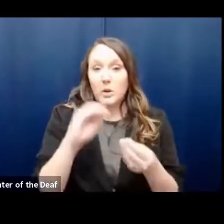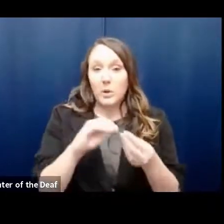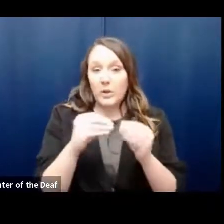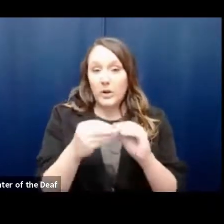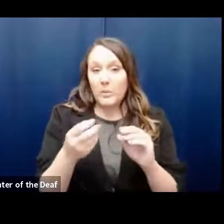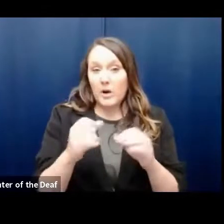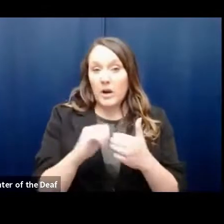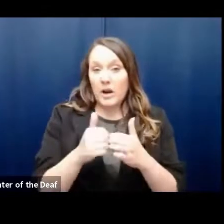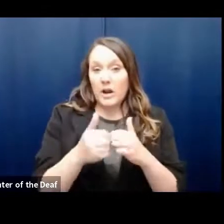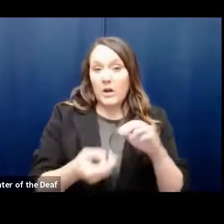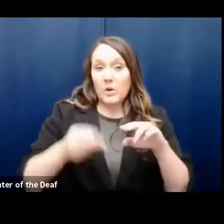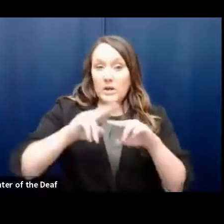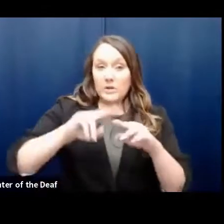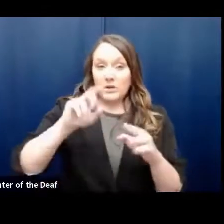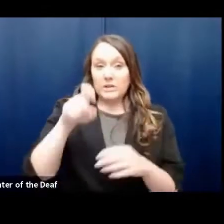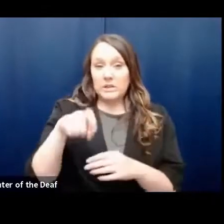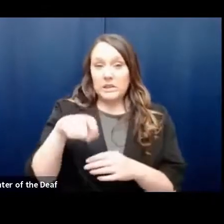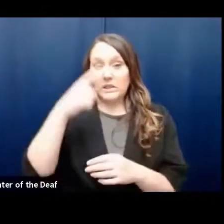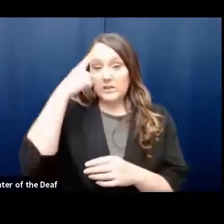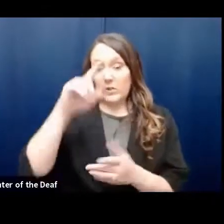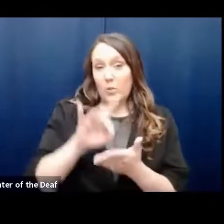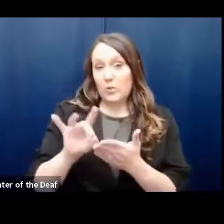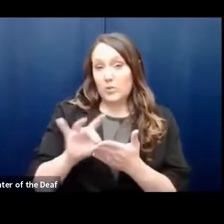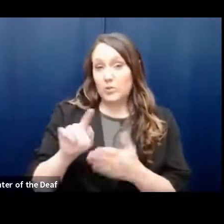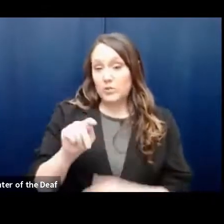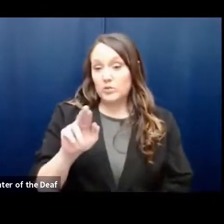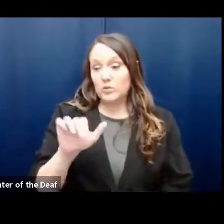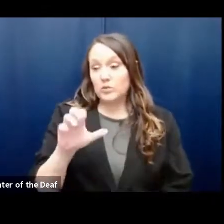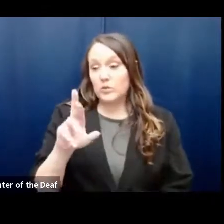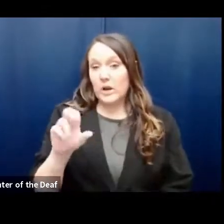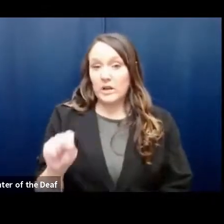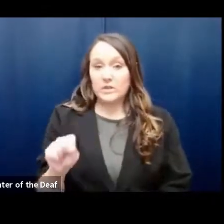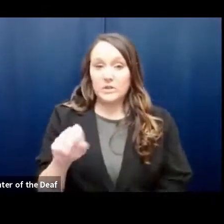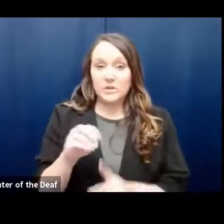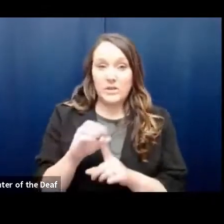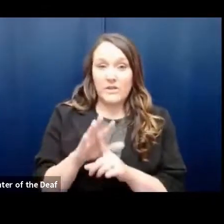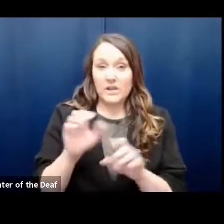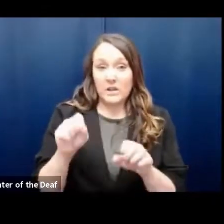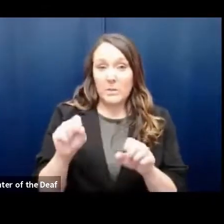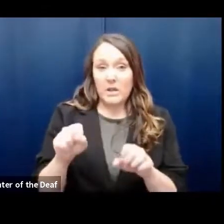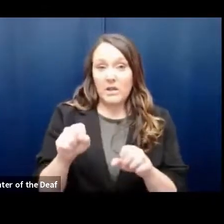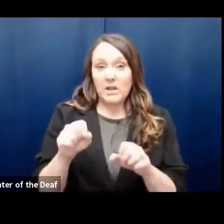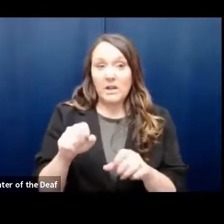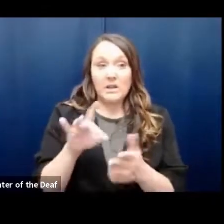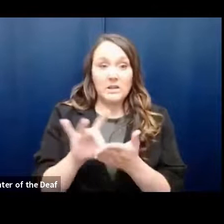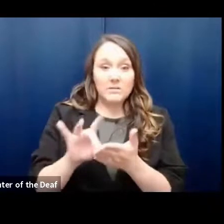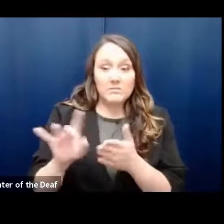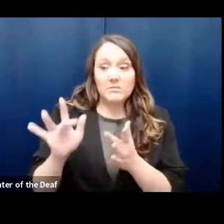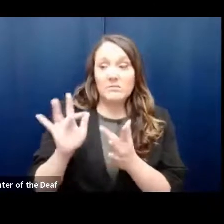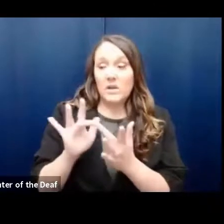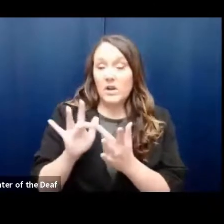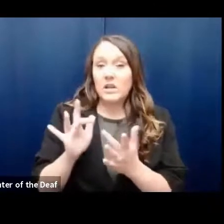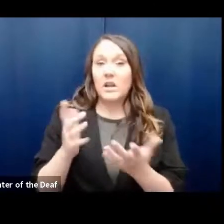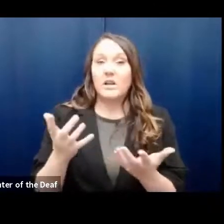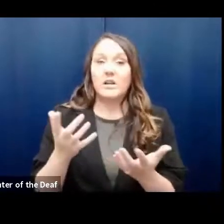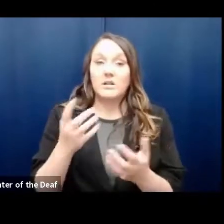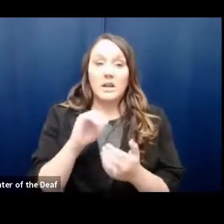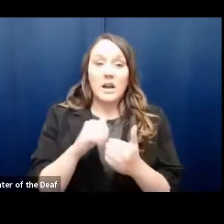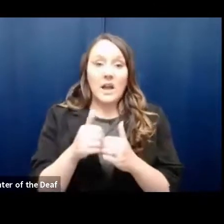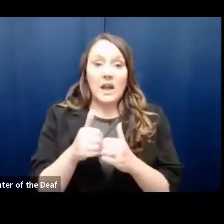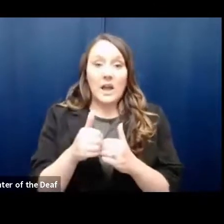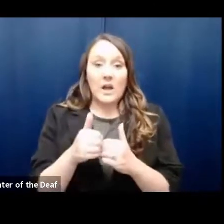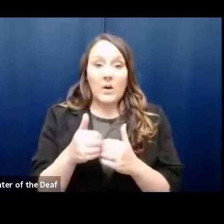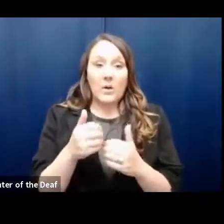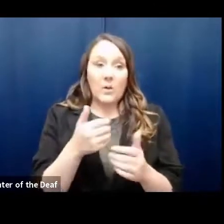the increased demand on tracers is affecting their ability to make and maintain contact? Even anecdotally, how far are we from getting back to green or going